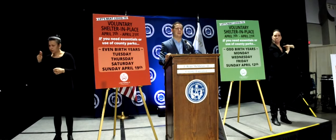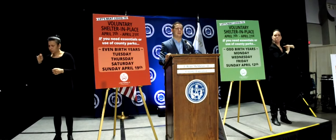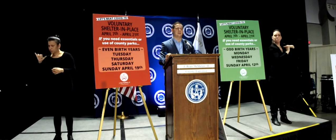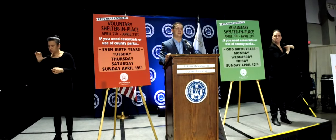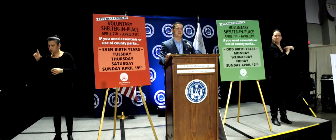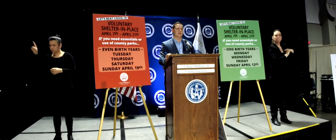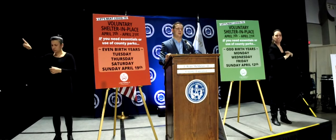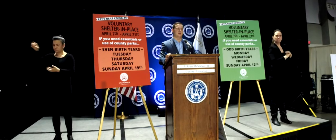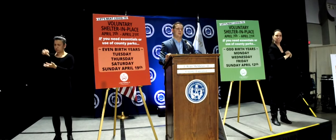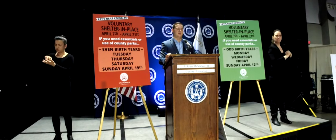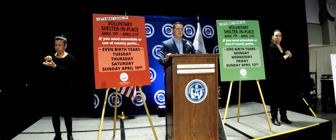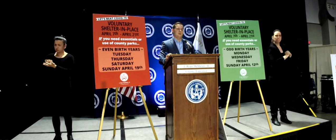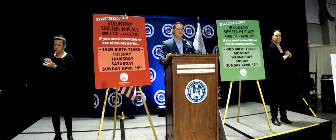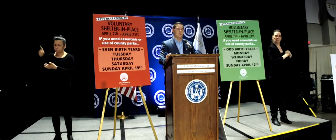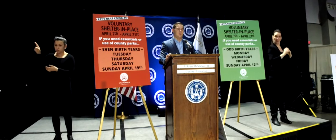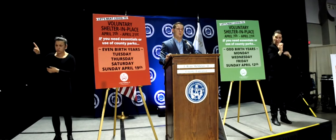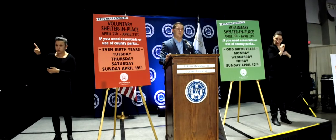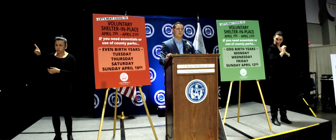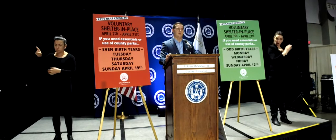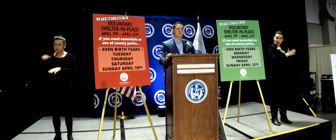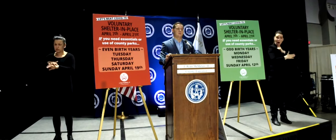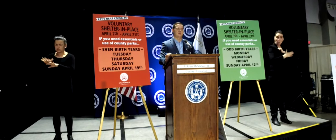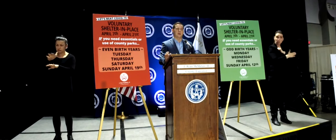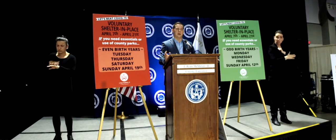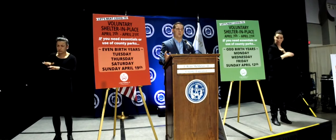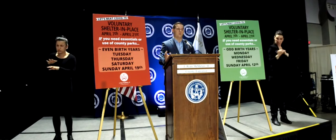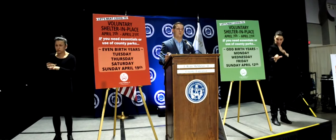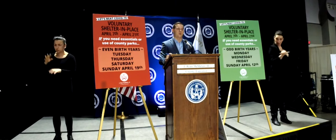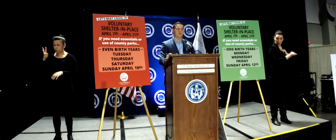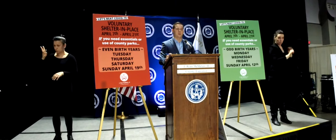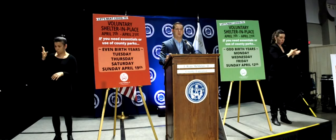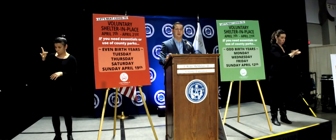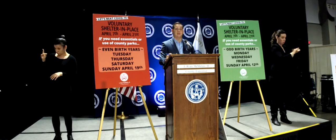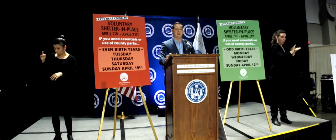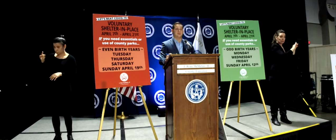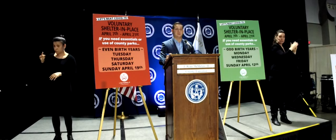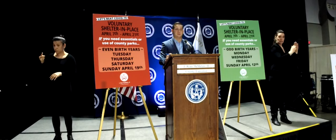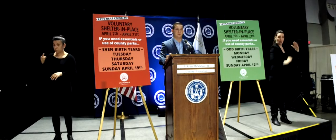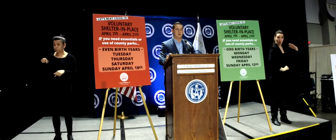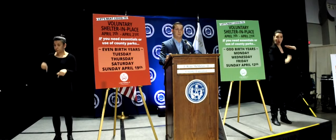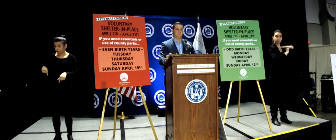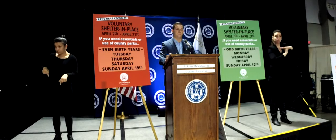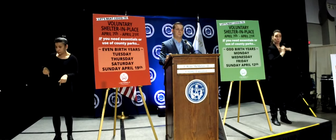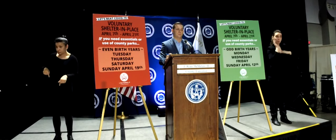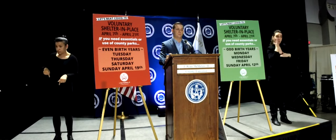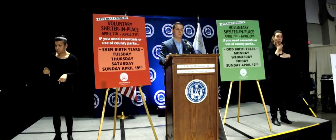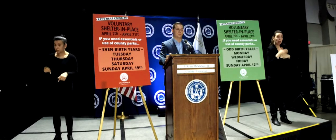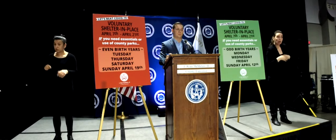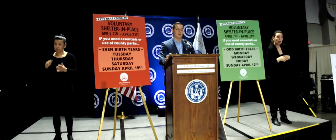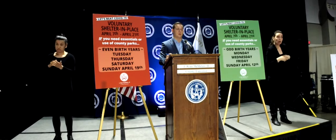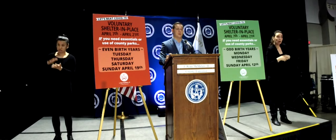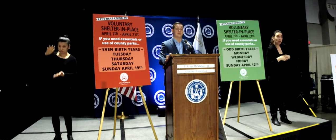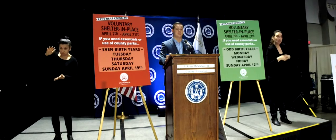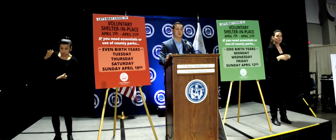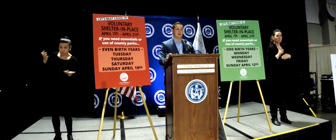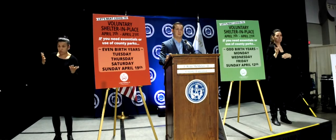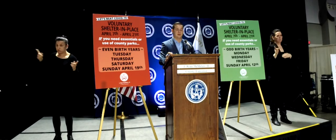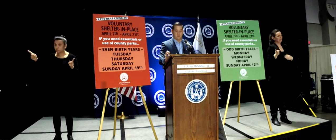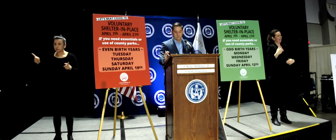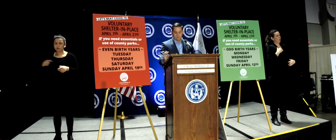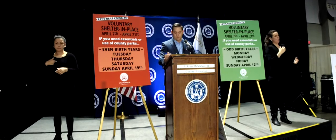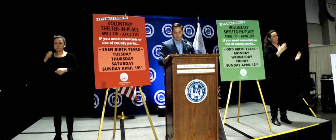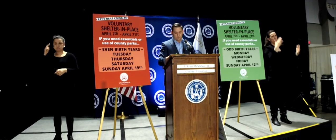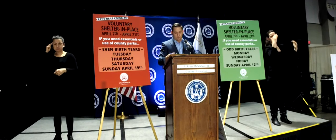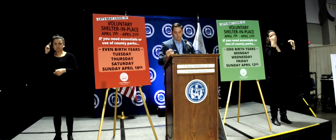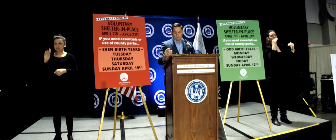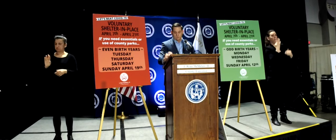I think they're, so look, I hope we've reached our peak on deaths. I don't know the answer to that. I